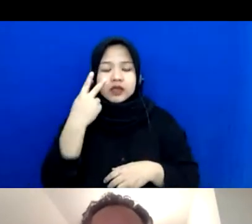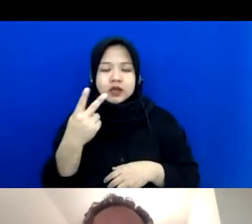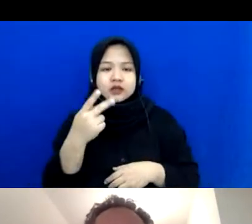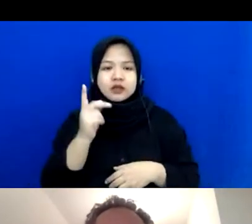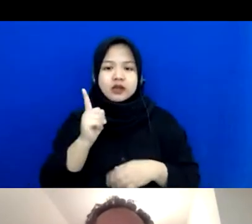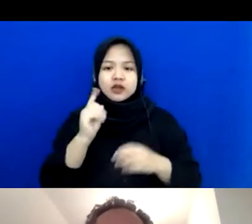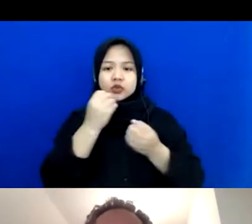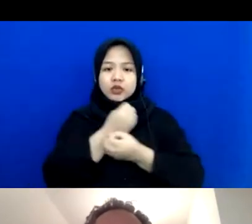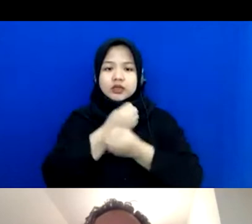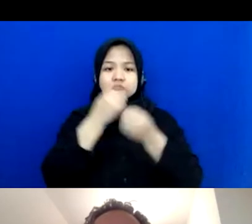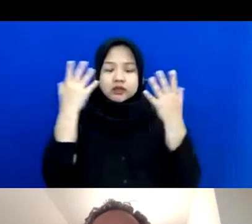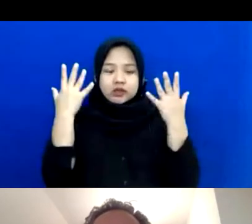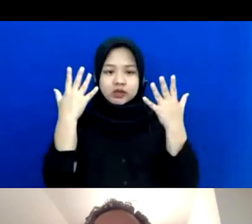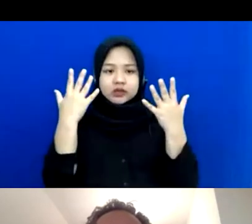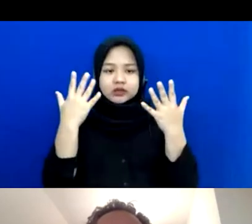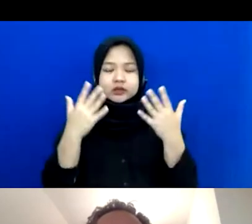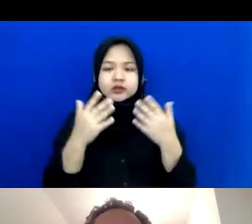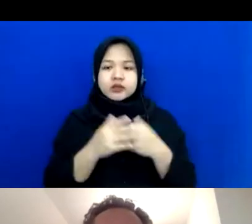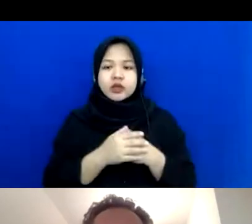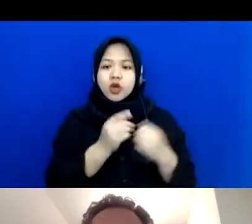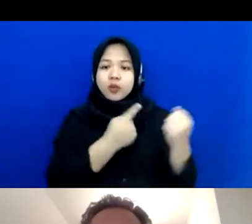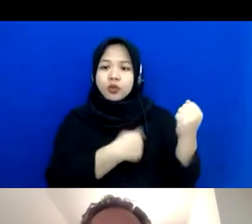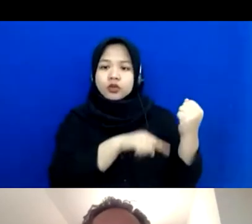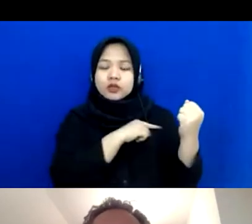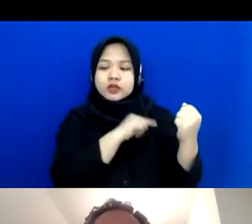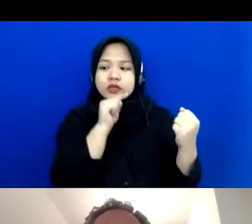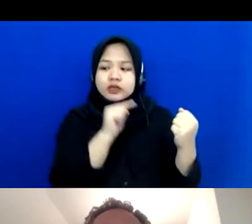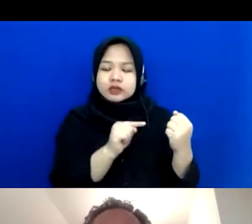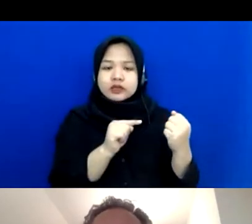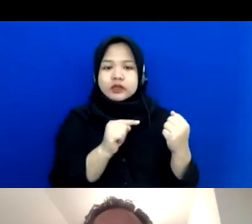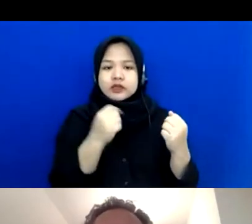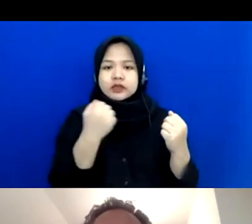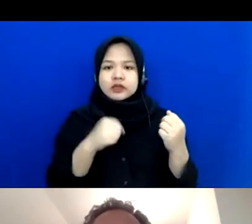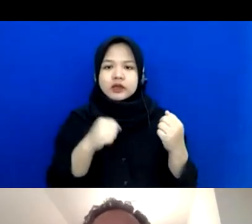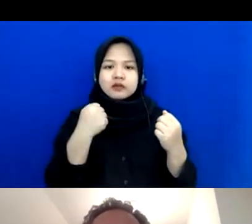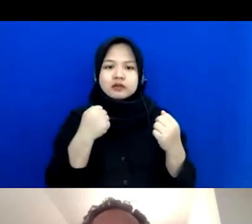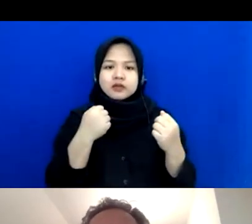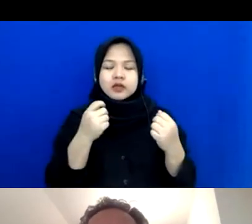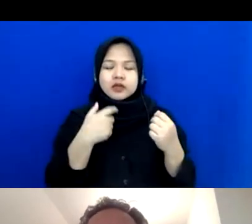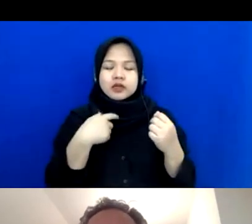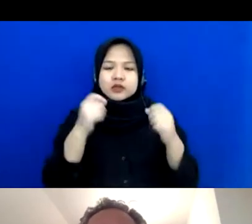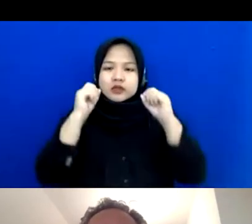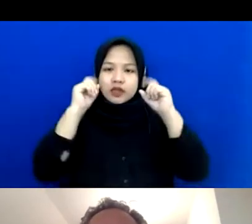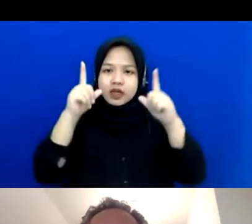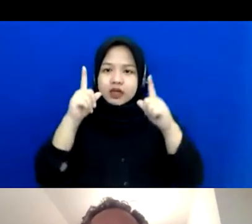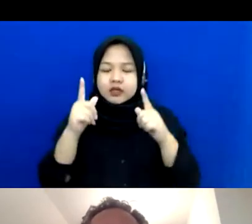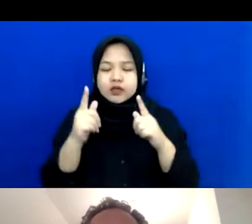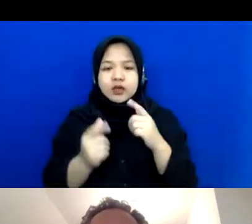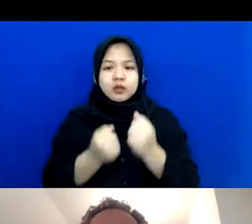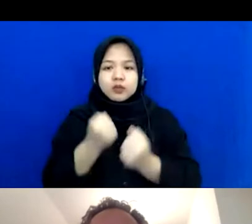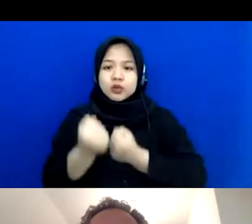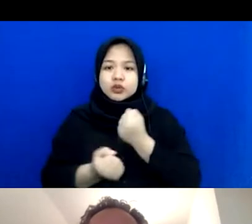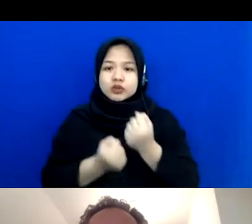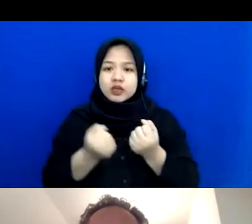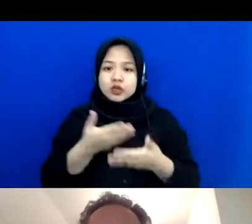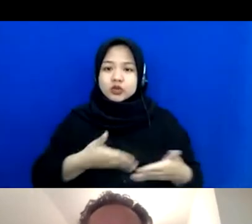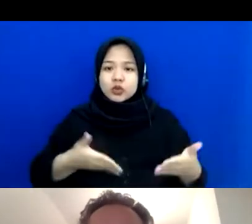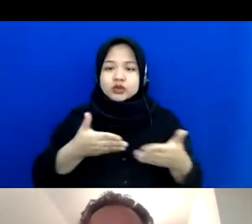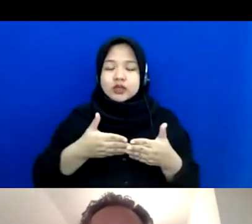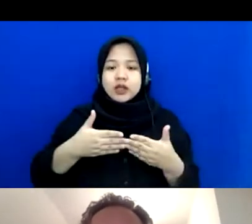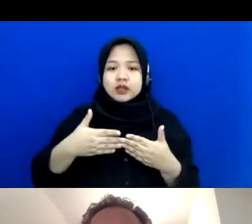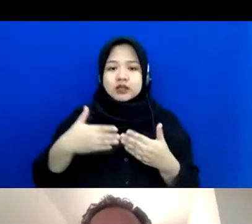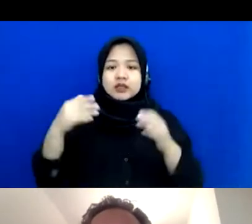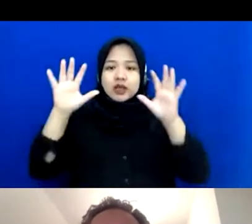clearly is that this potential cannot be realized if social enterprises in the region are not